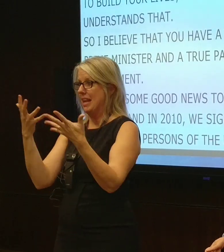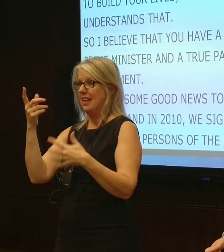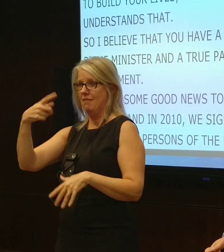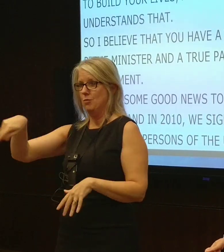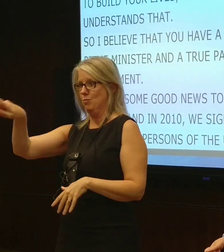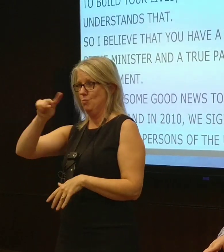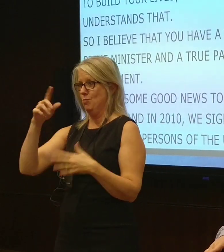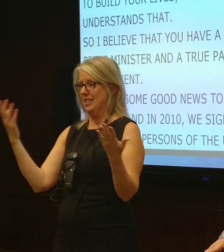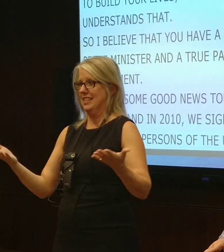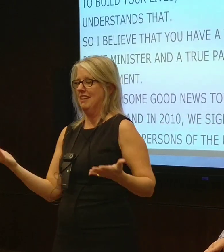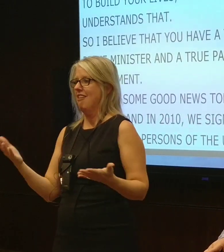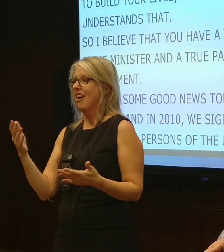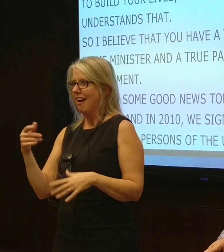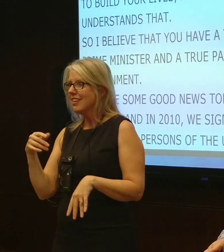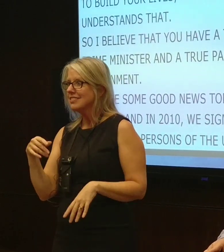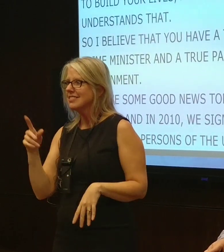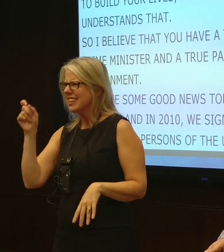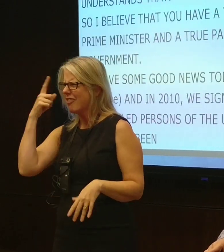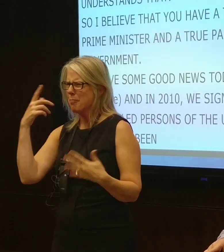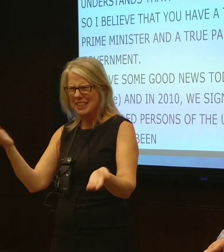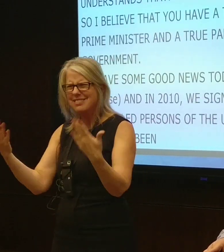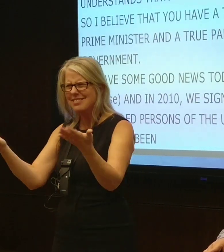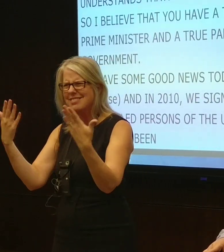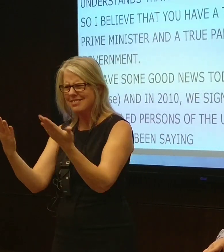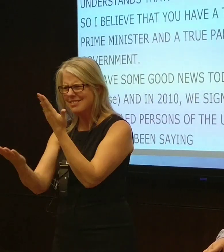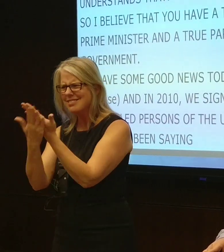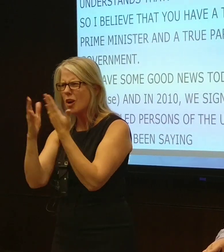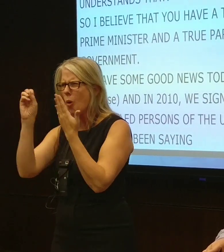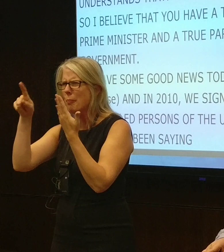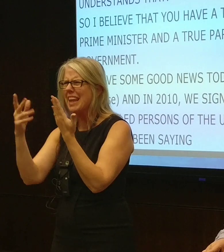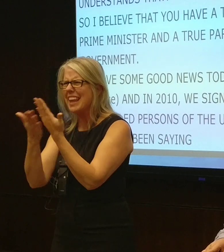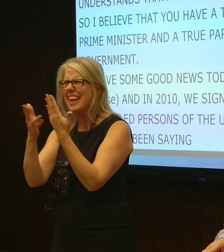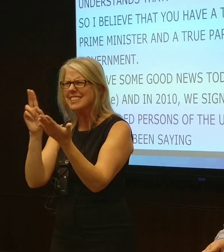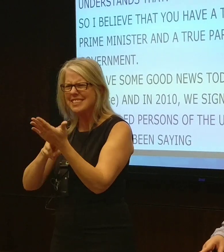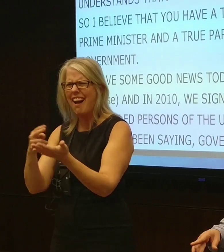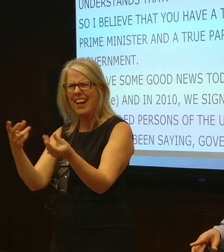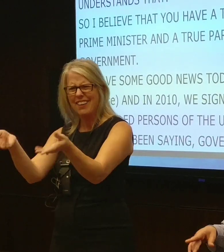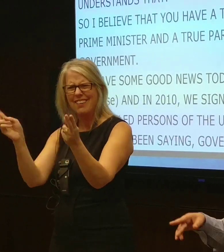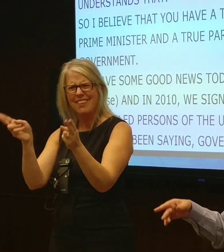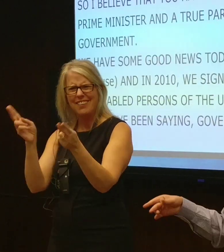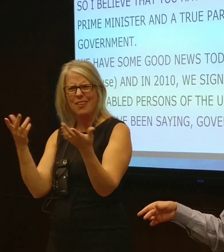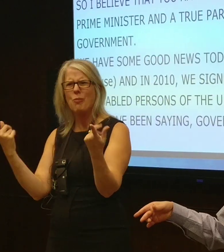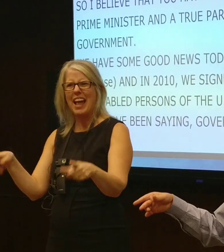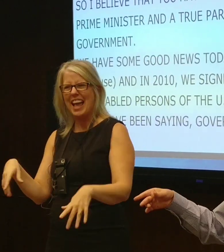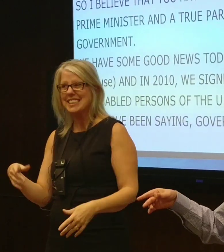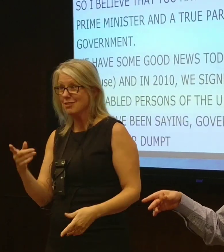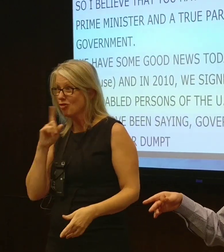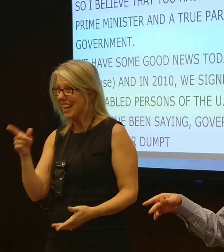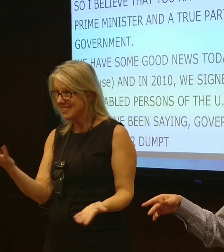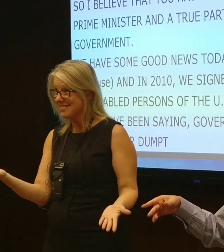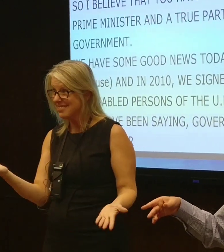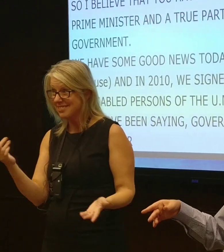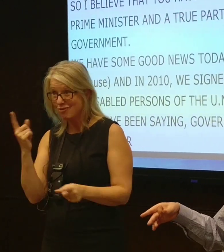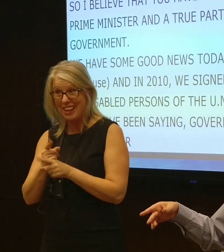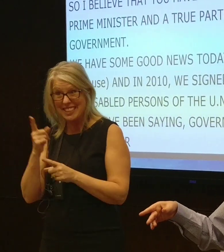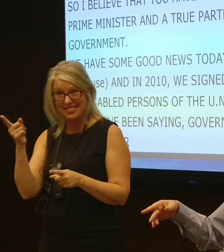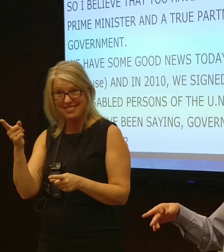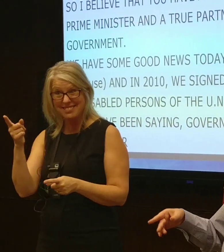saying, government, when you get off your duff and sign the optional program. Is that true?